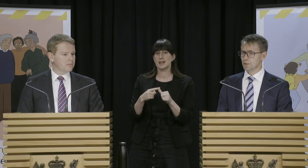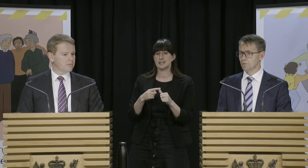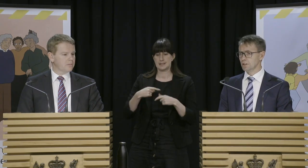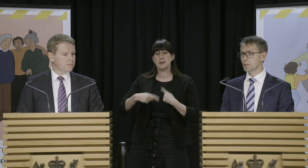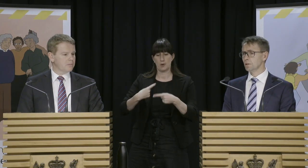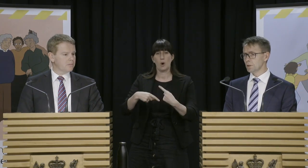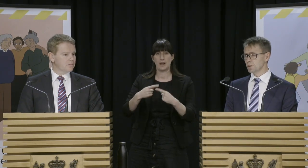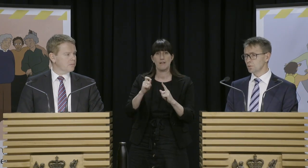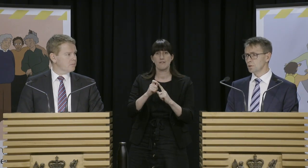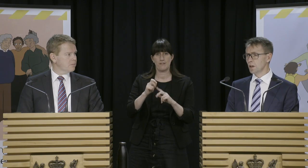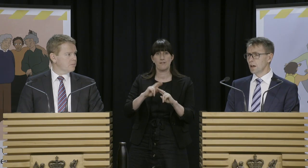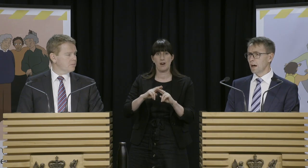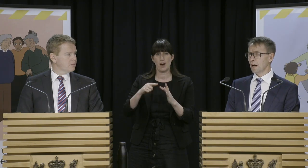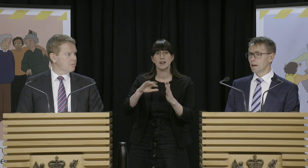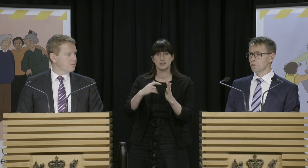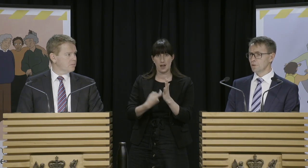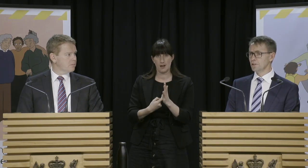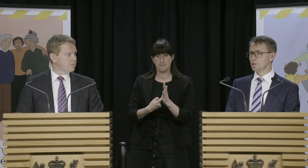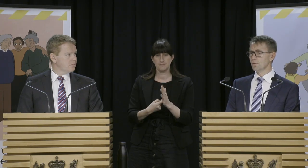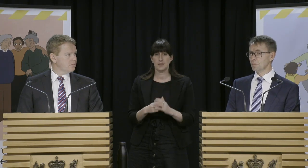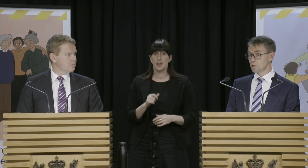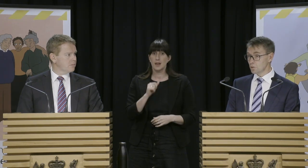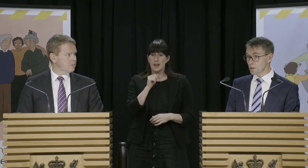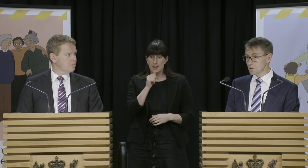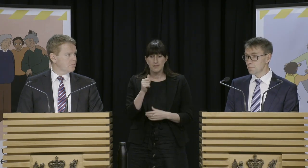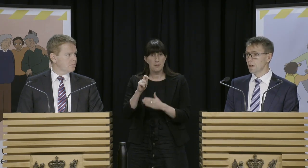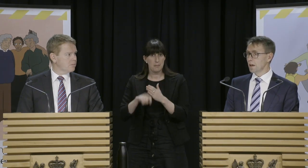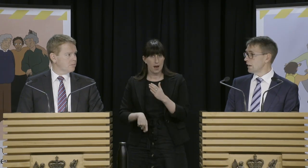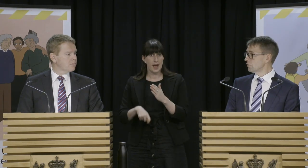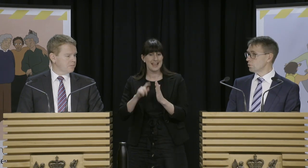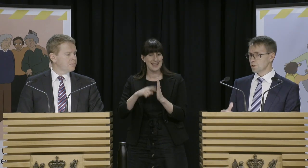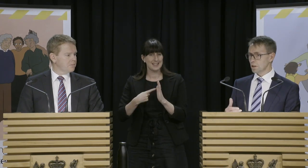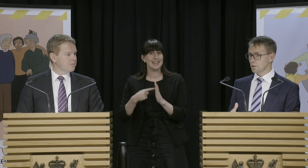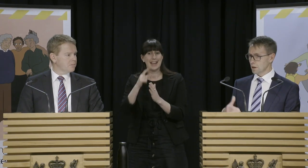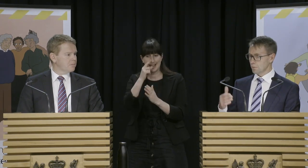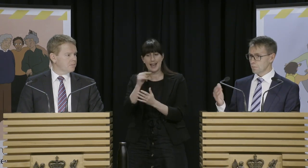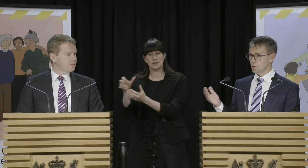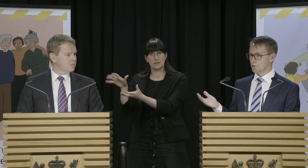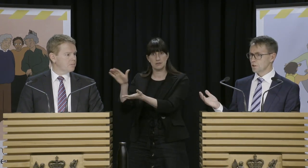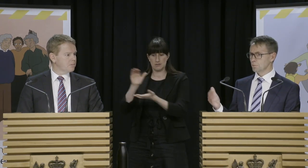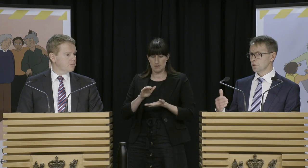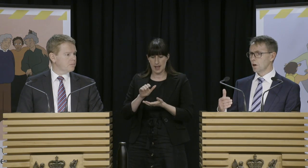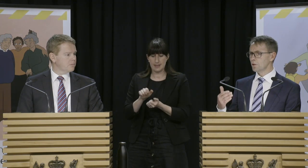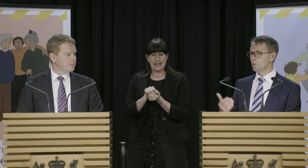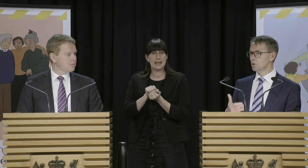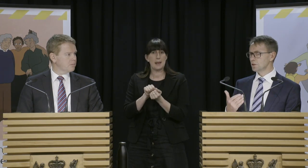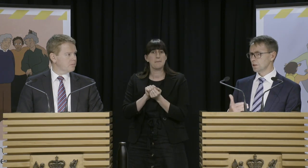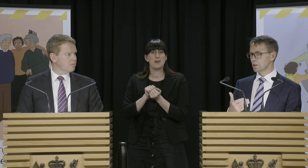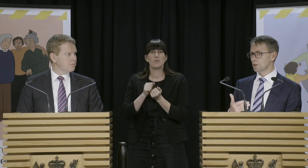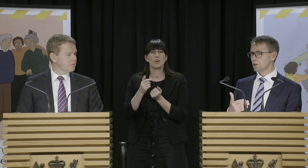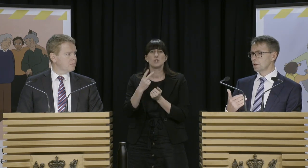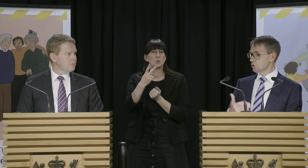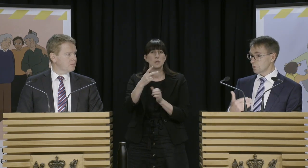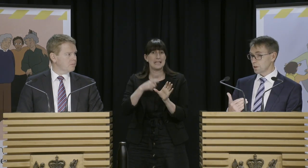The Janssen vaccine can be stored in the freezers for up to 2 years, and of course then there is the option either of using